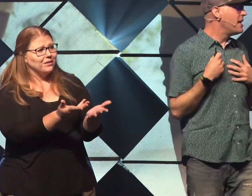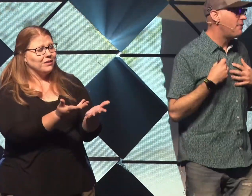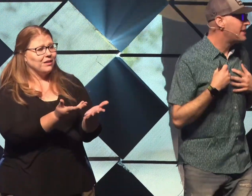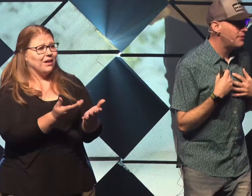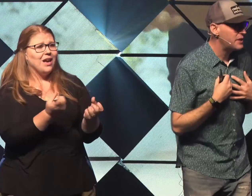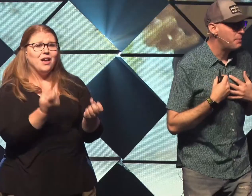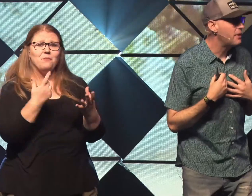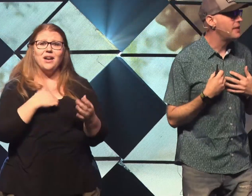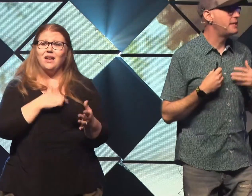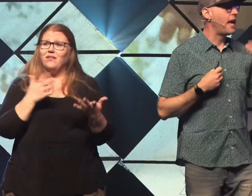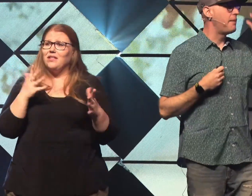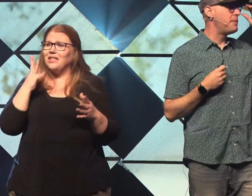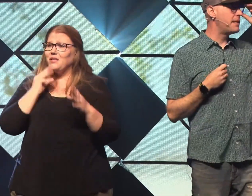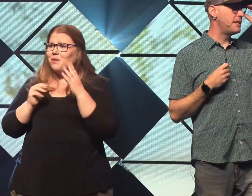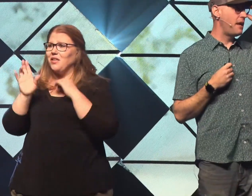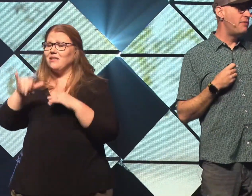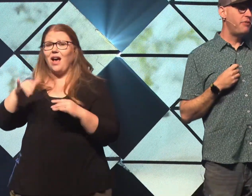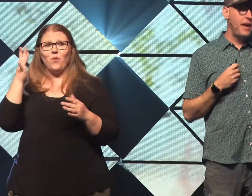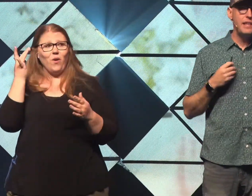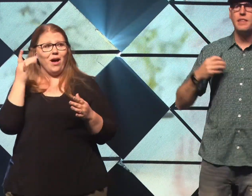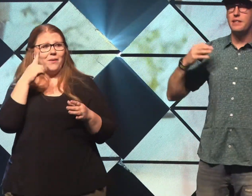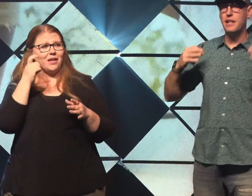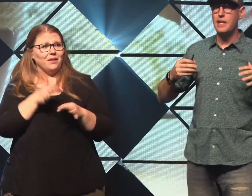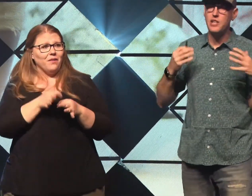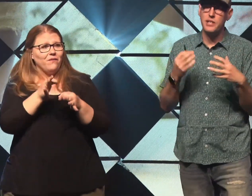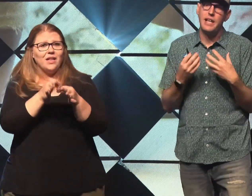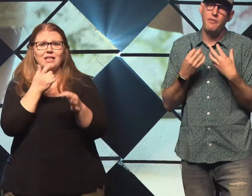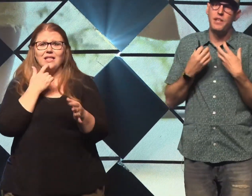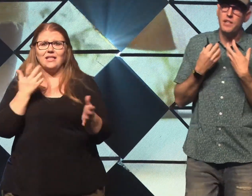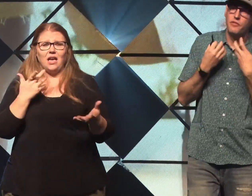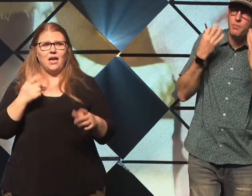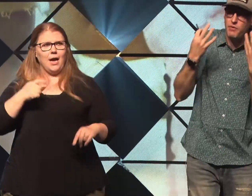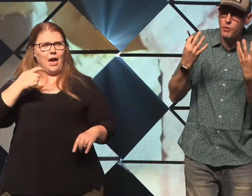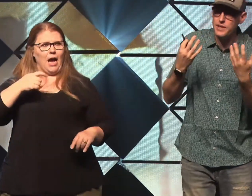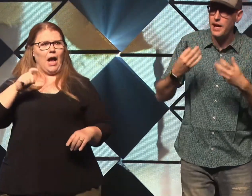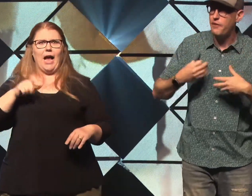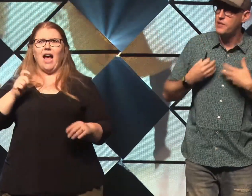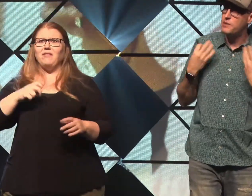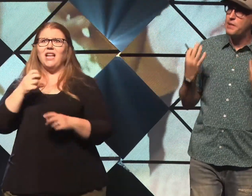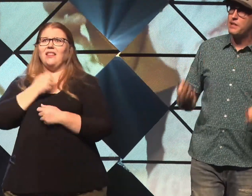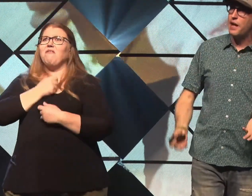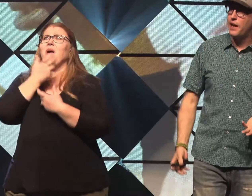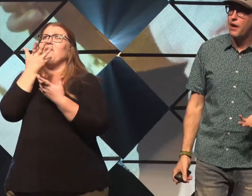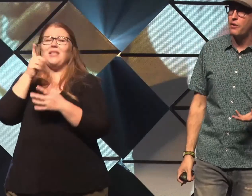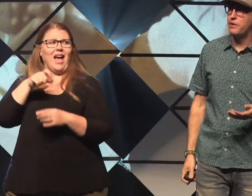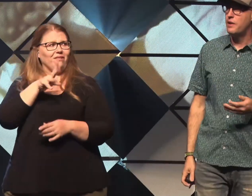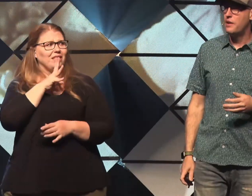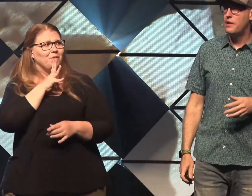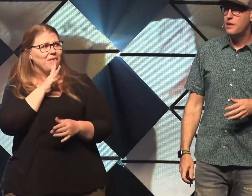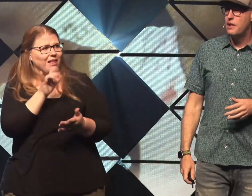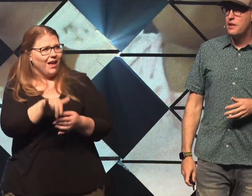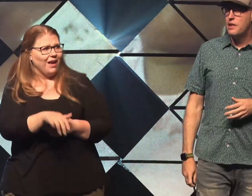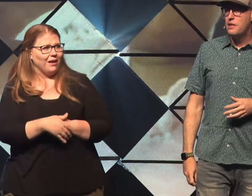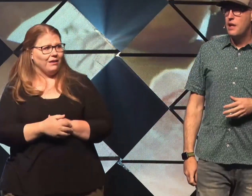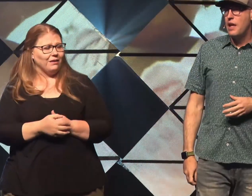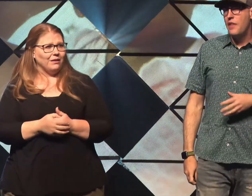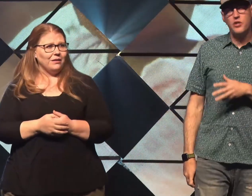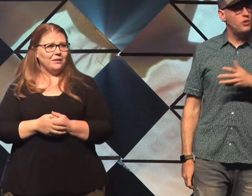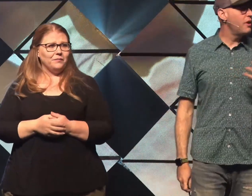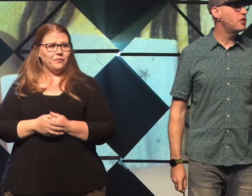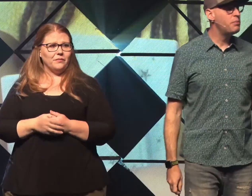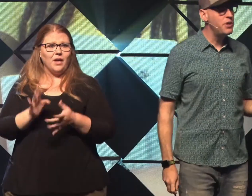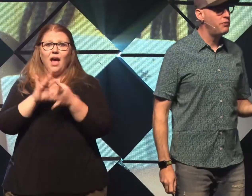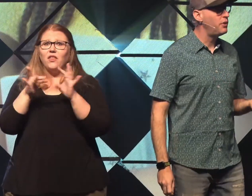And many of us have experienced that because of the faith that says, I just have to lift my voice. I have to speak that out.